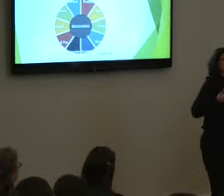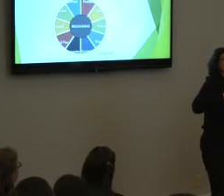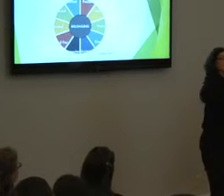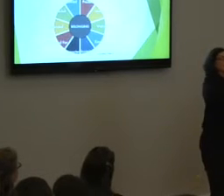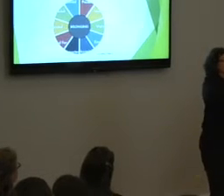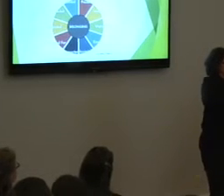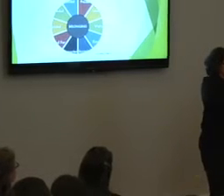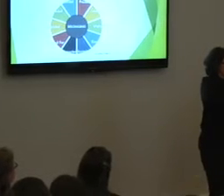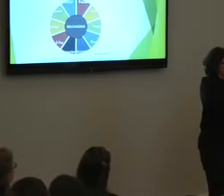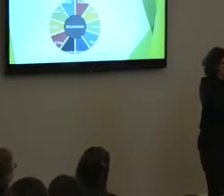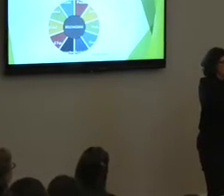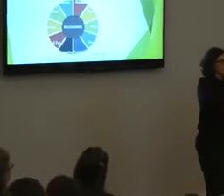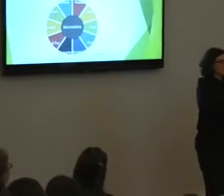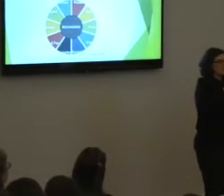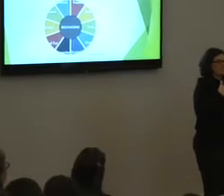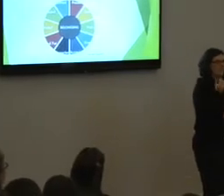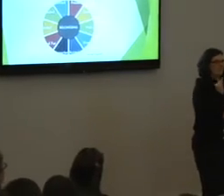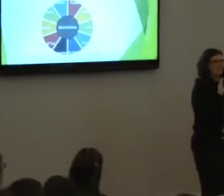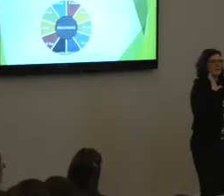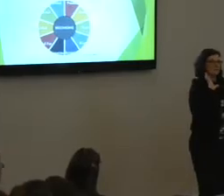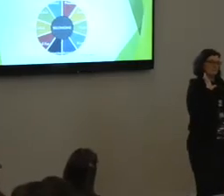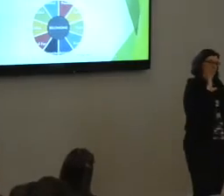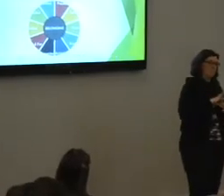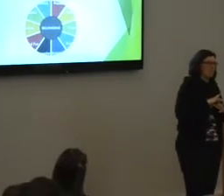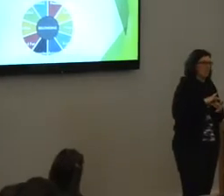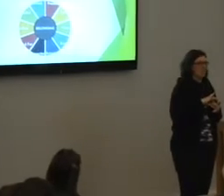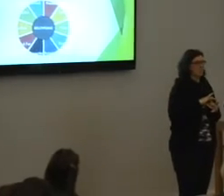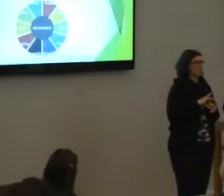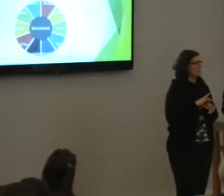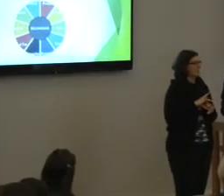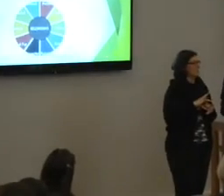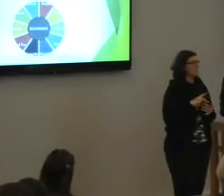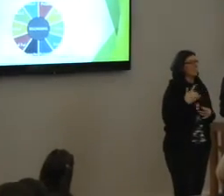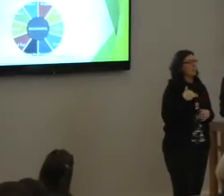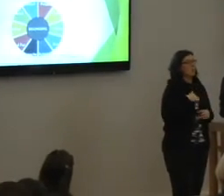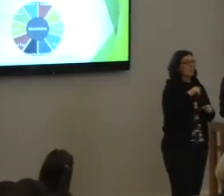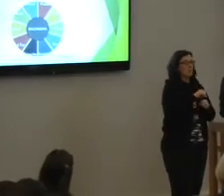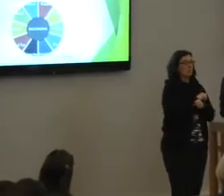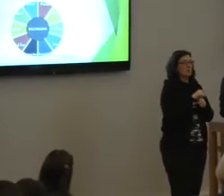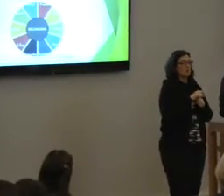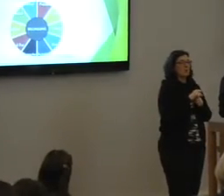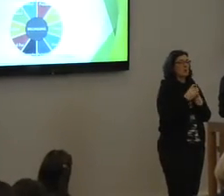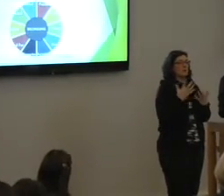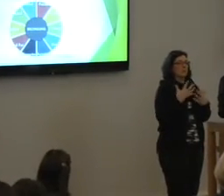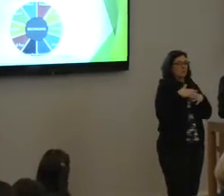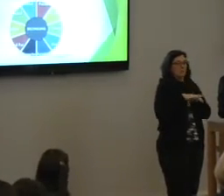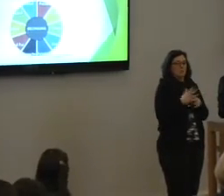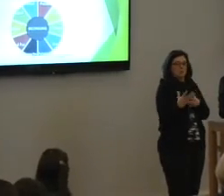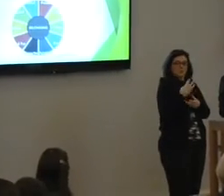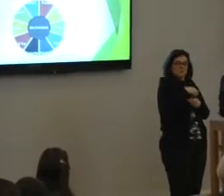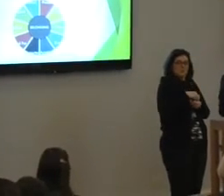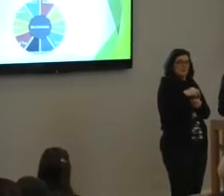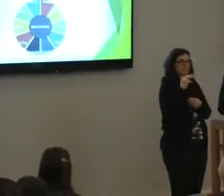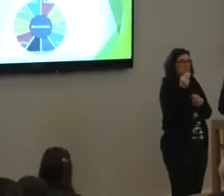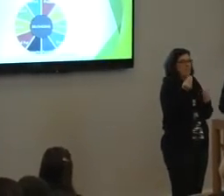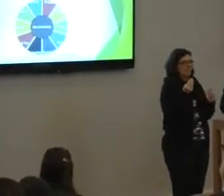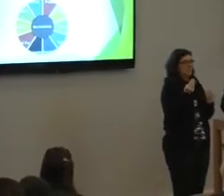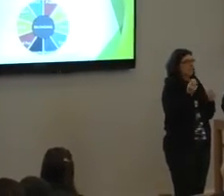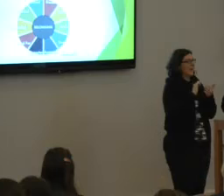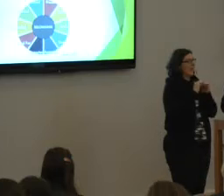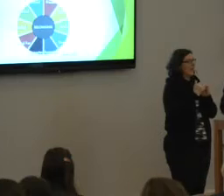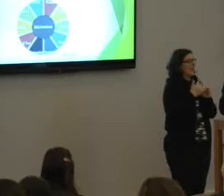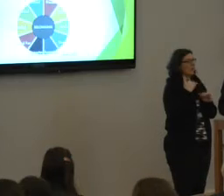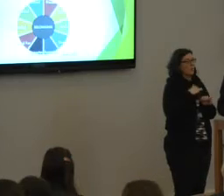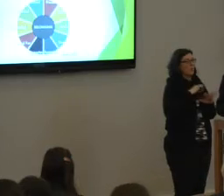that to that sense of belonging. I mean, we've been working on inclusive ministries for a long time. The kind of phrase now is, how do we